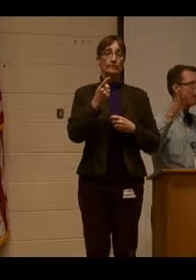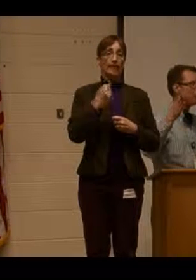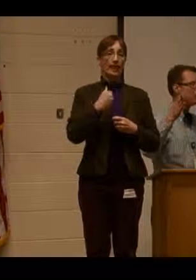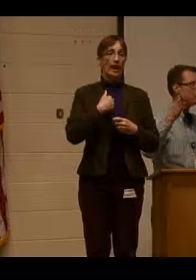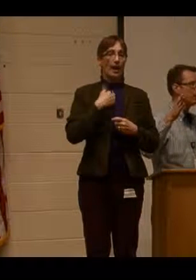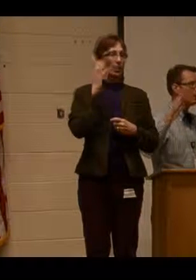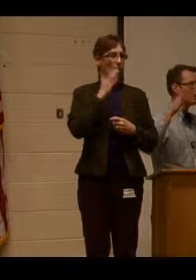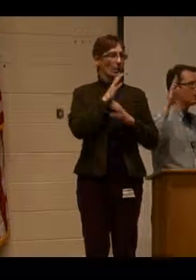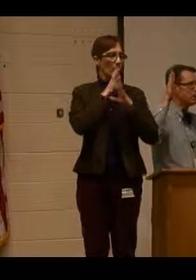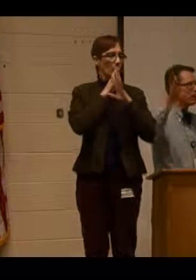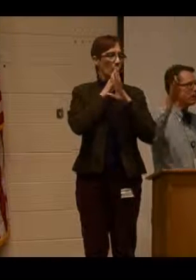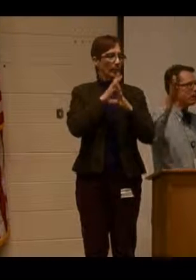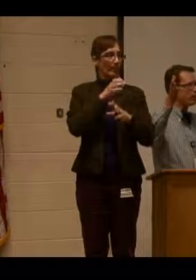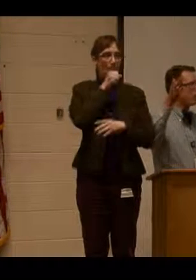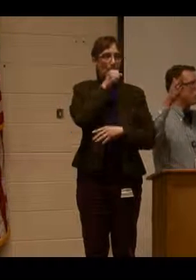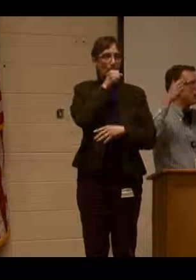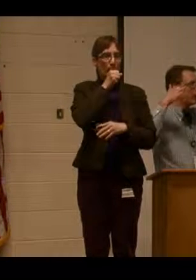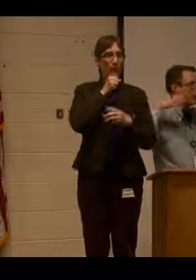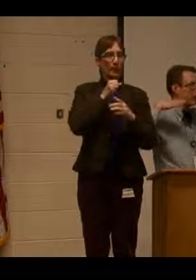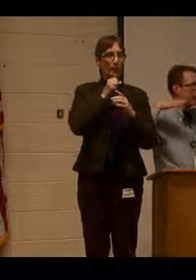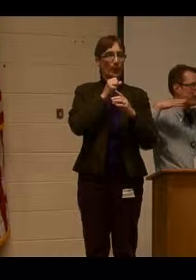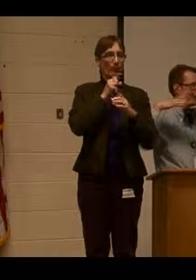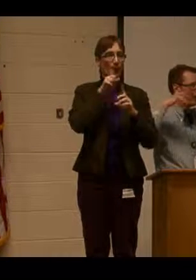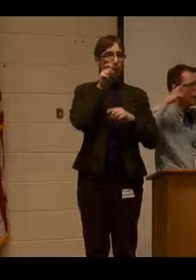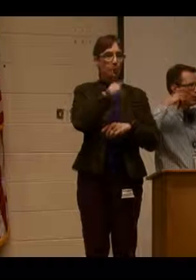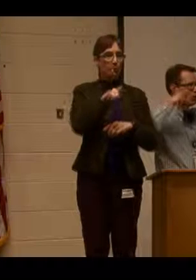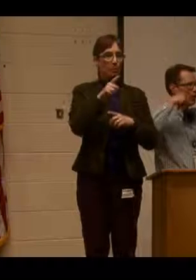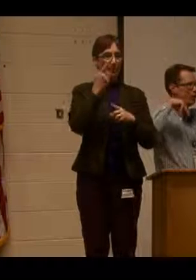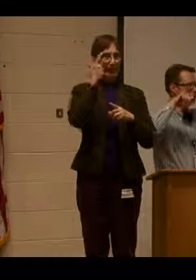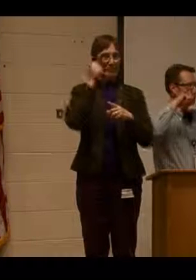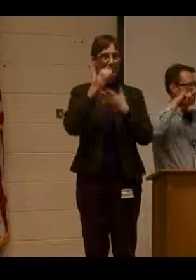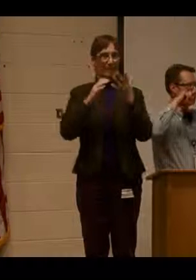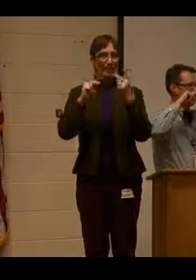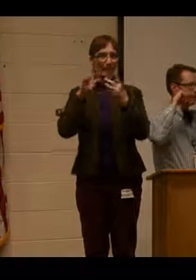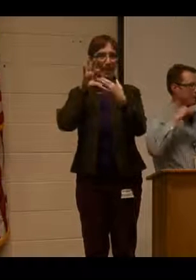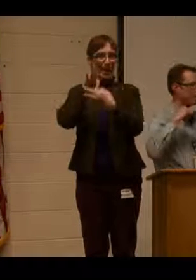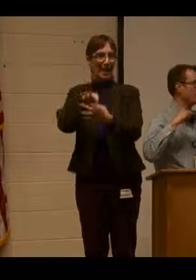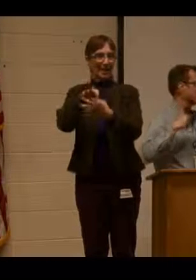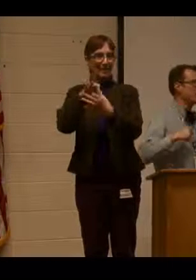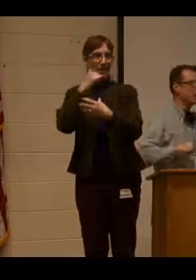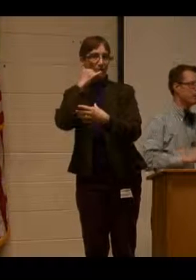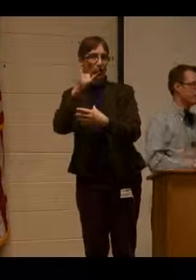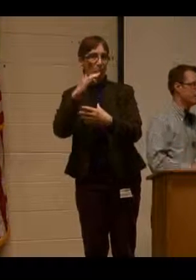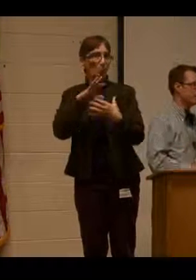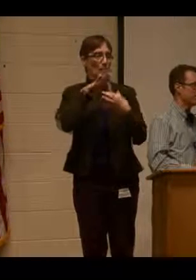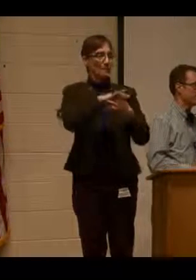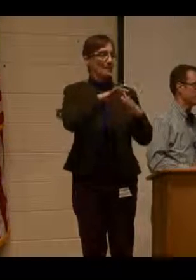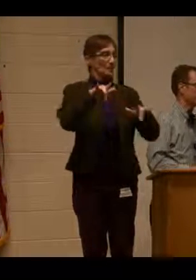the phone and on the internet, so it needs to come through here, but